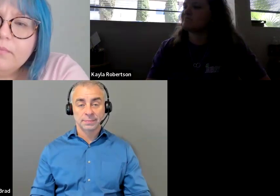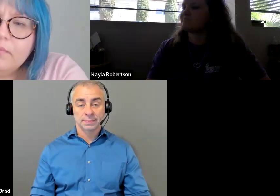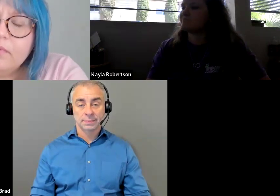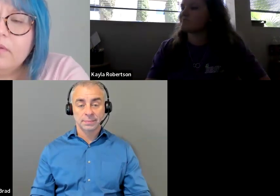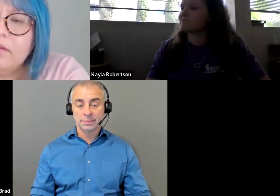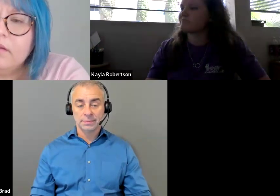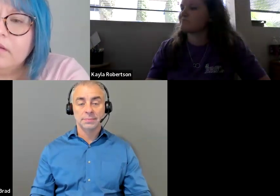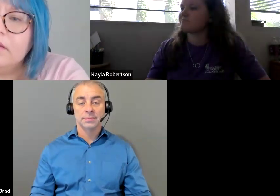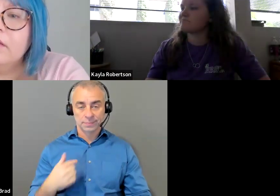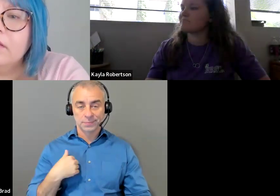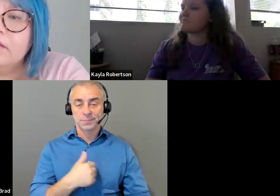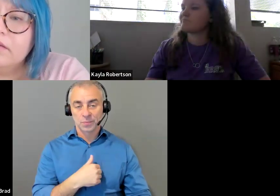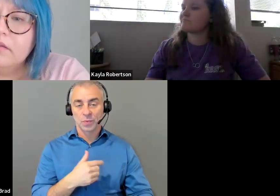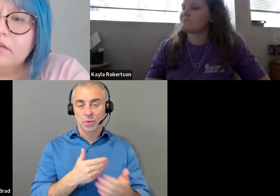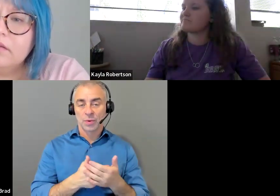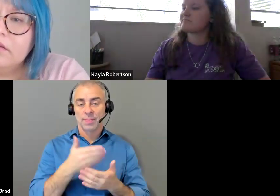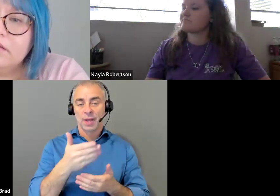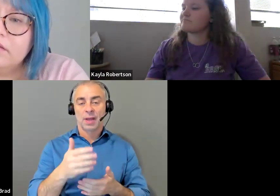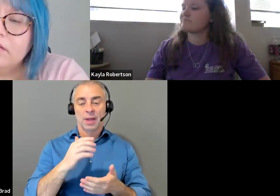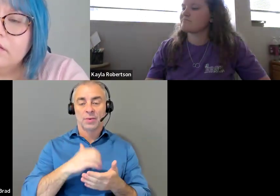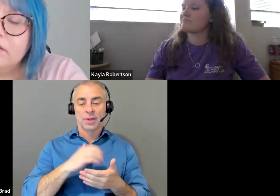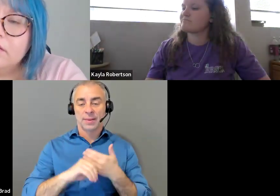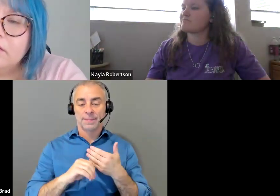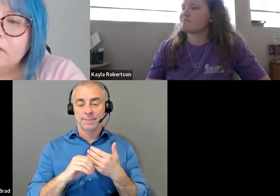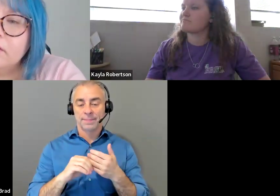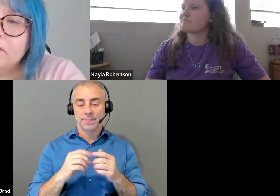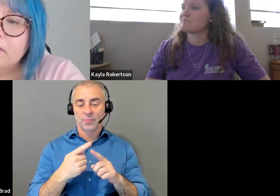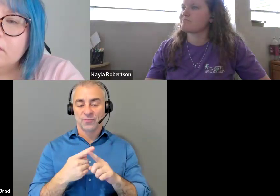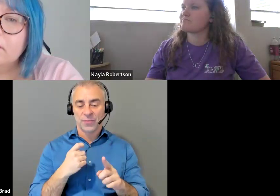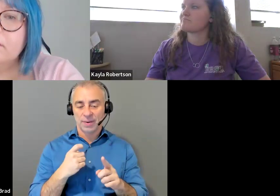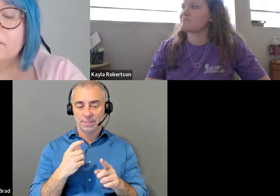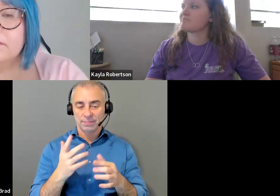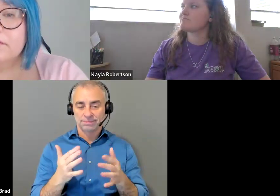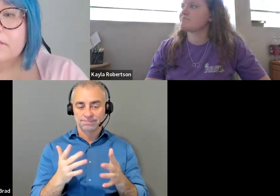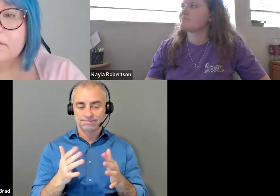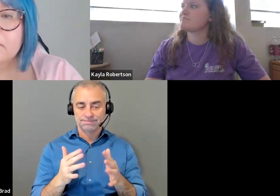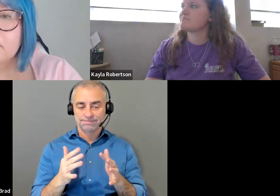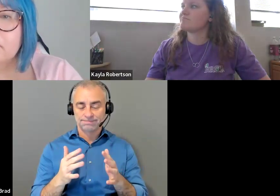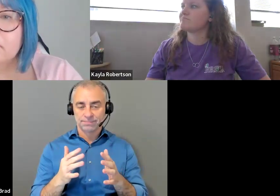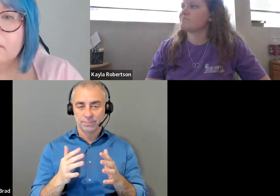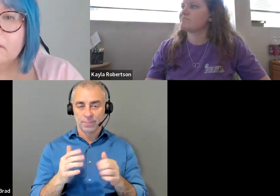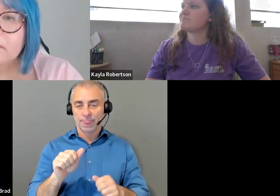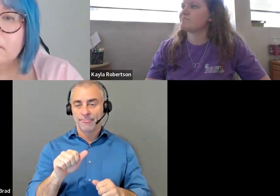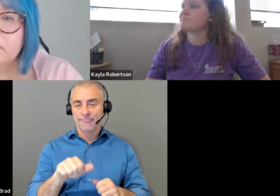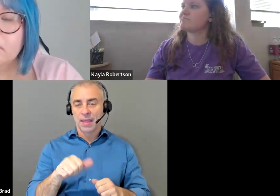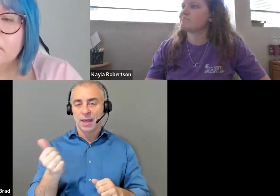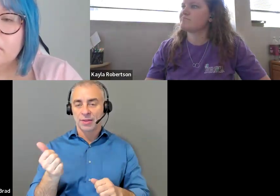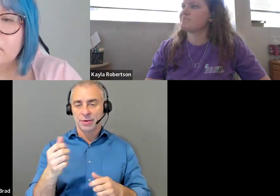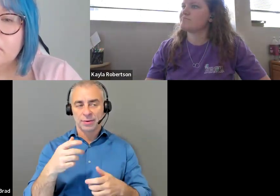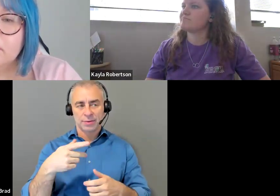So we did purchase our curriculum, but it comes from another preset curriculum from